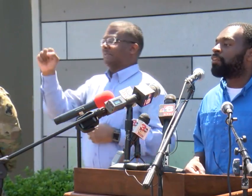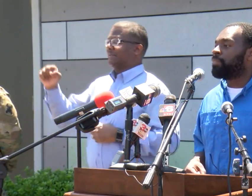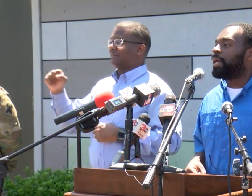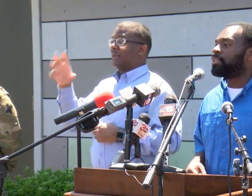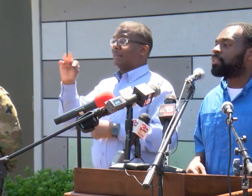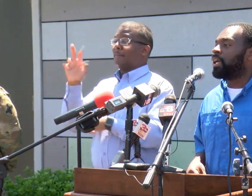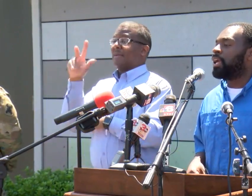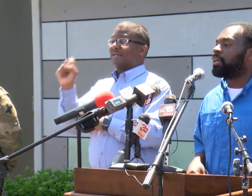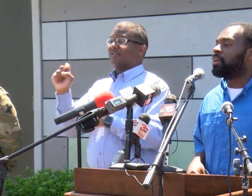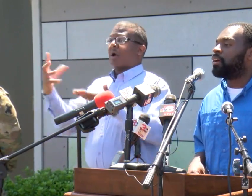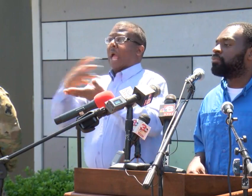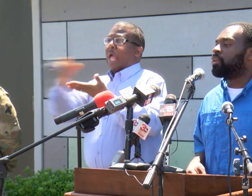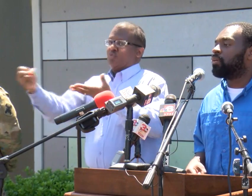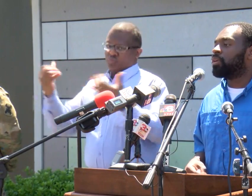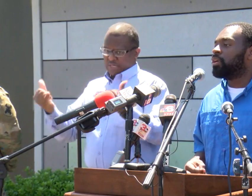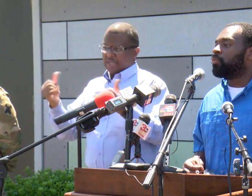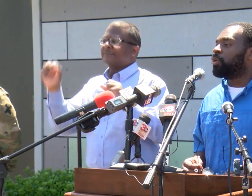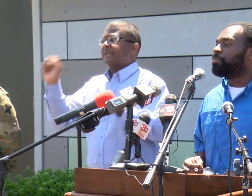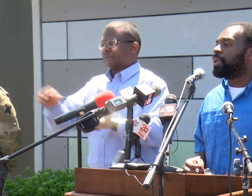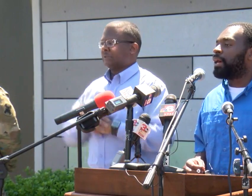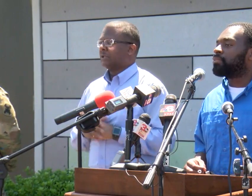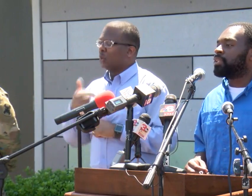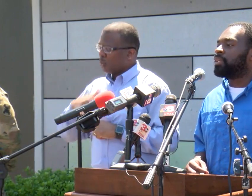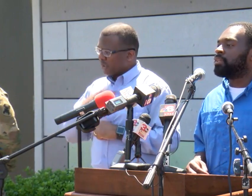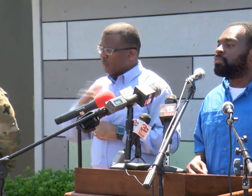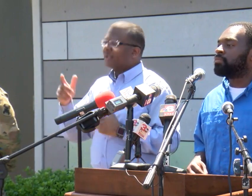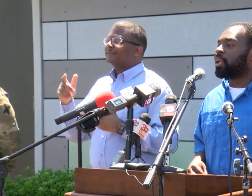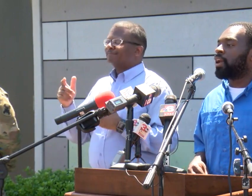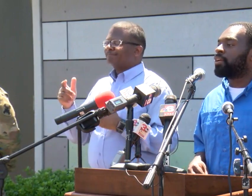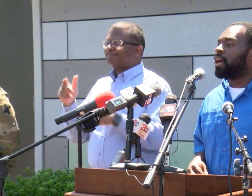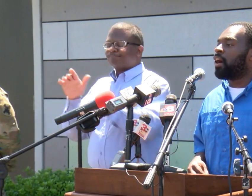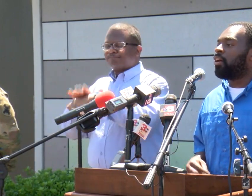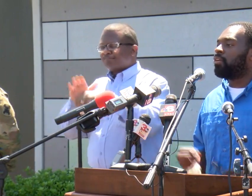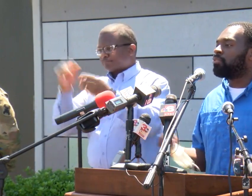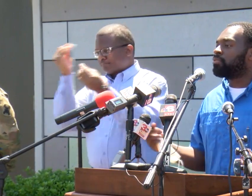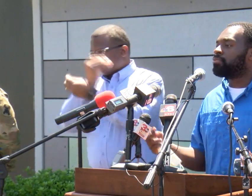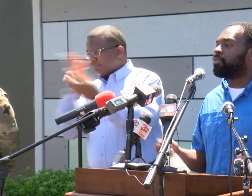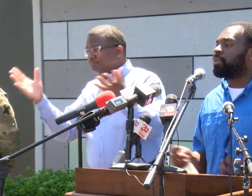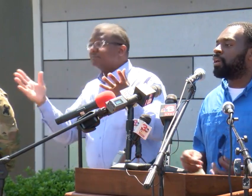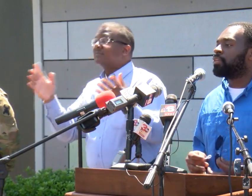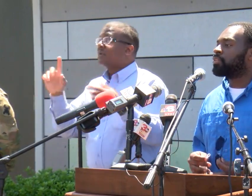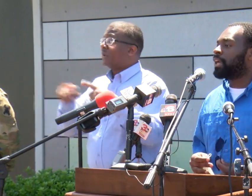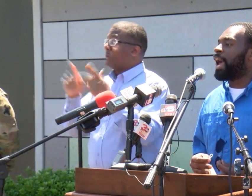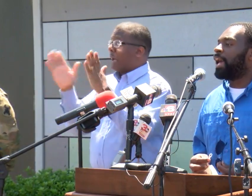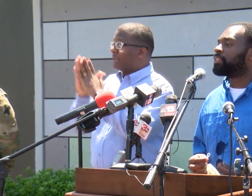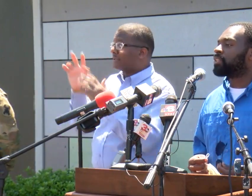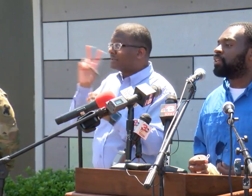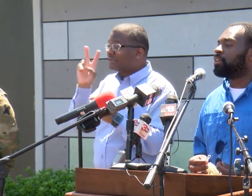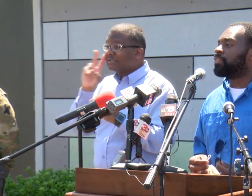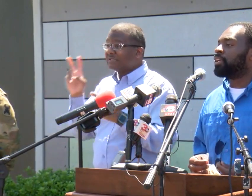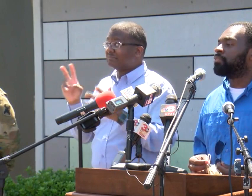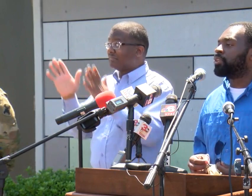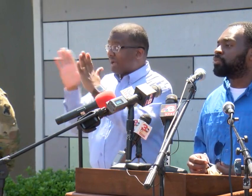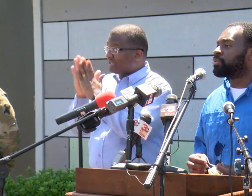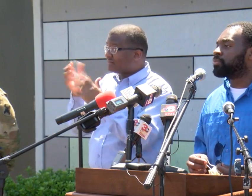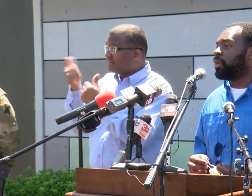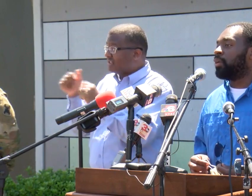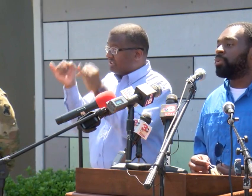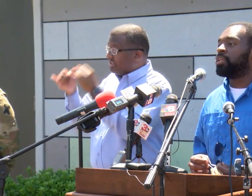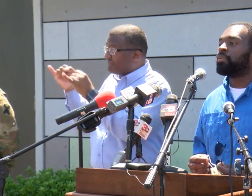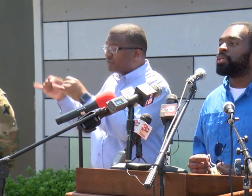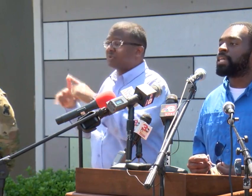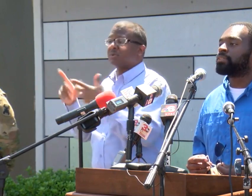We are out of masks, and we'll put out the clarion call for another ask of